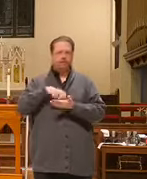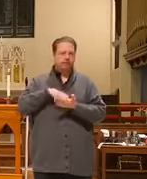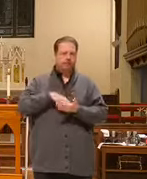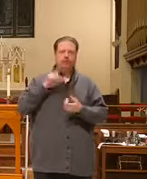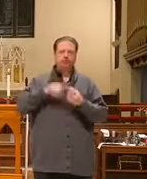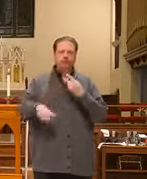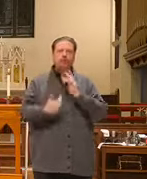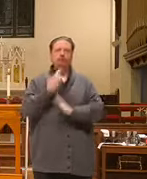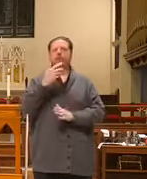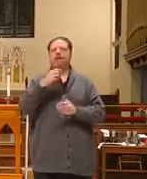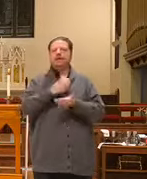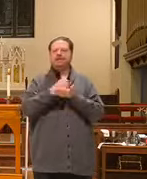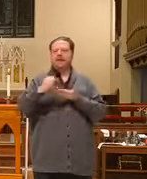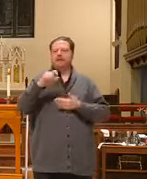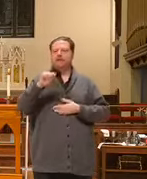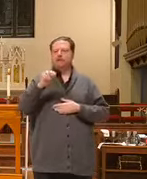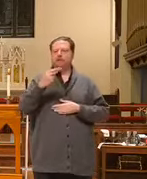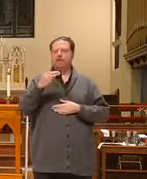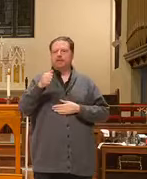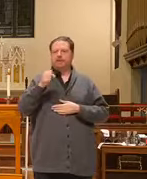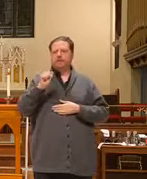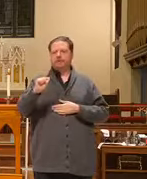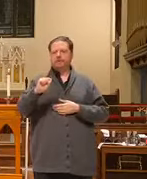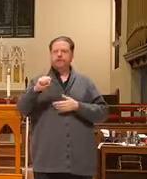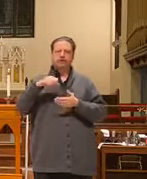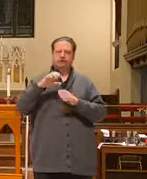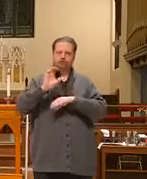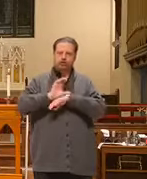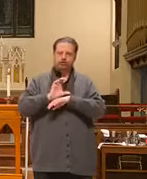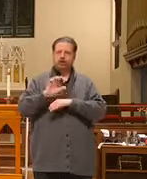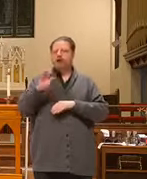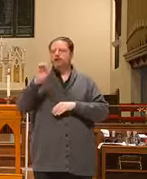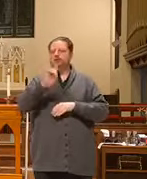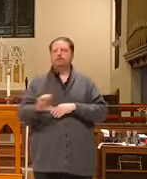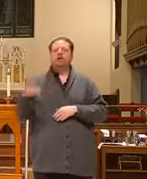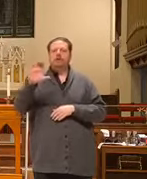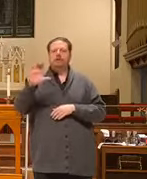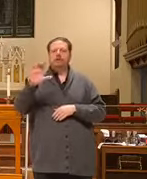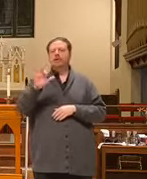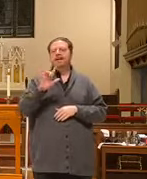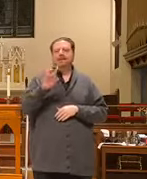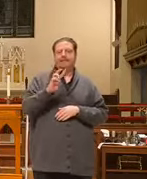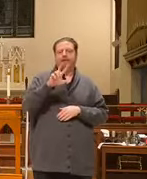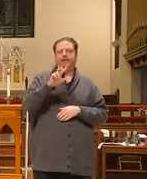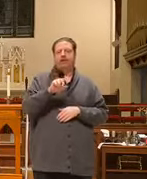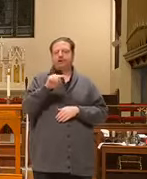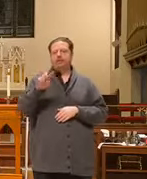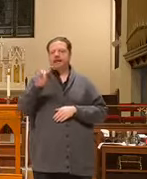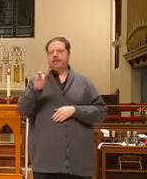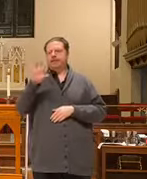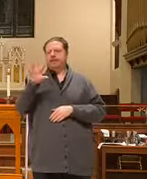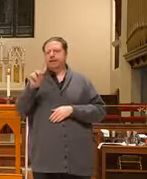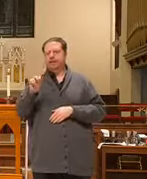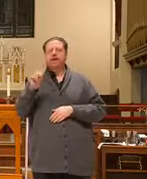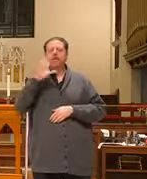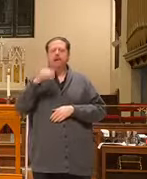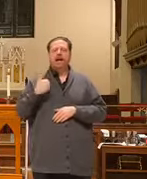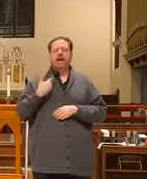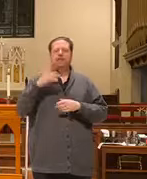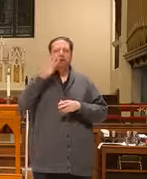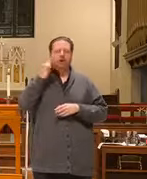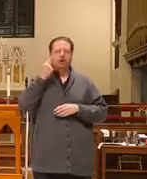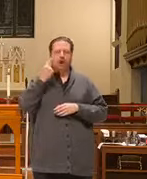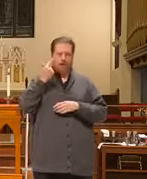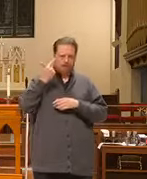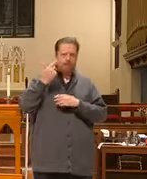St. Thomas Church right down in DuPont Circle. All right. Yeah, from 6:30 to 8:30, they're having a Mardi Gras party. So